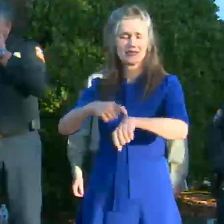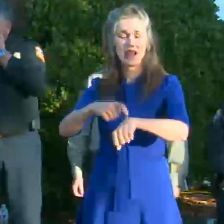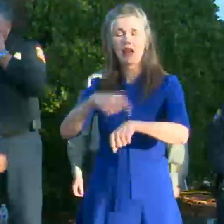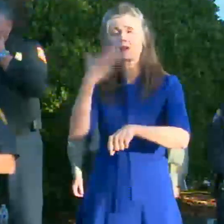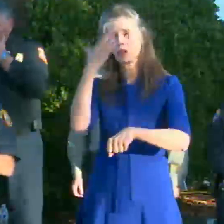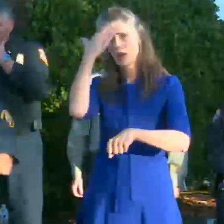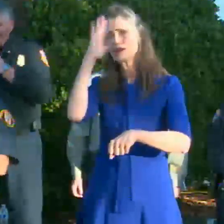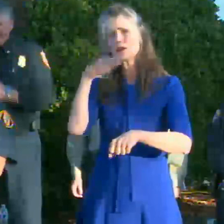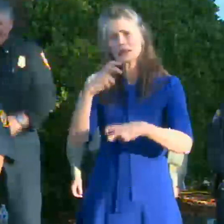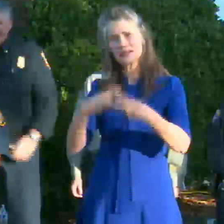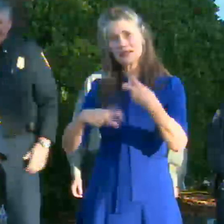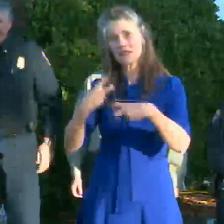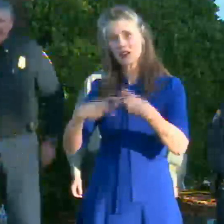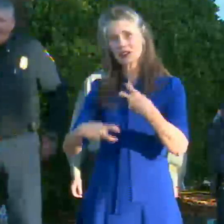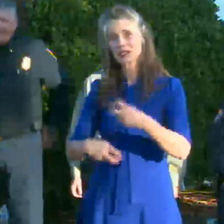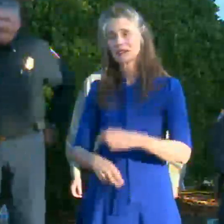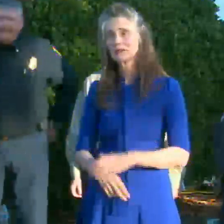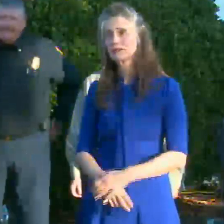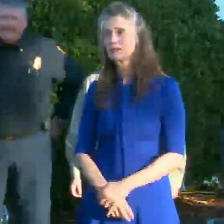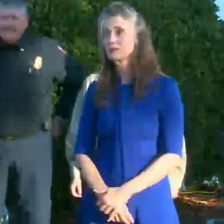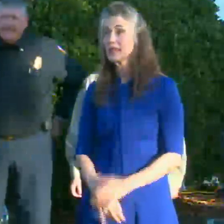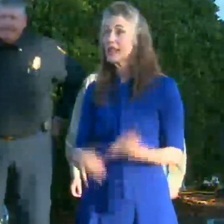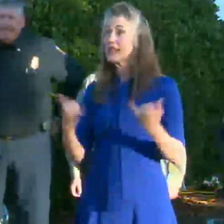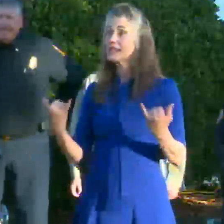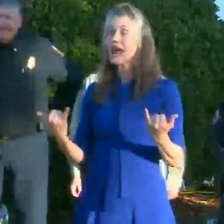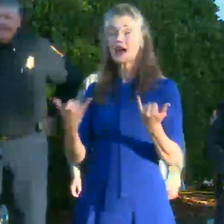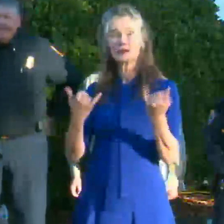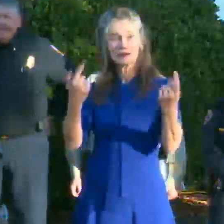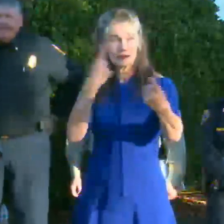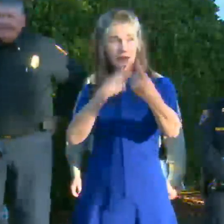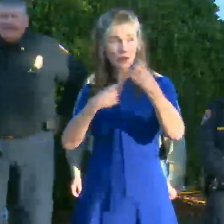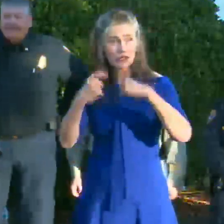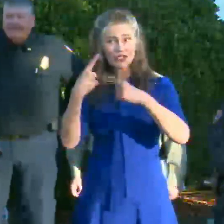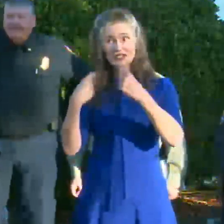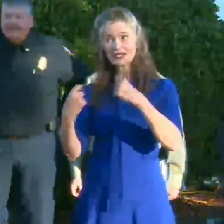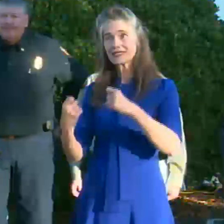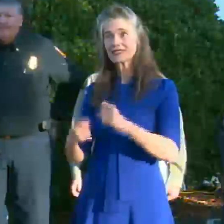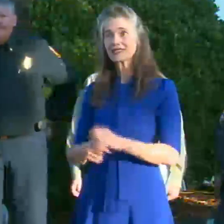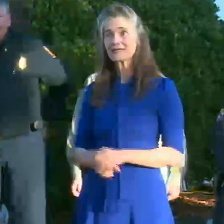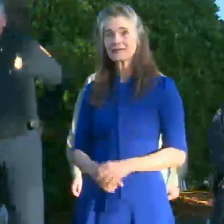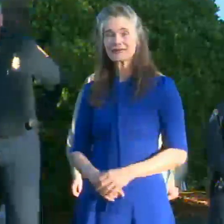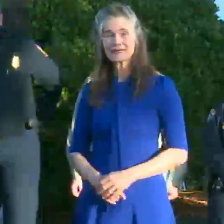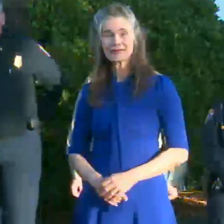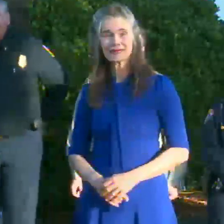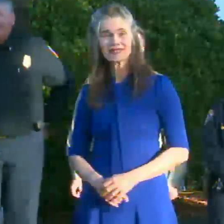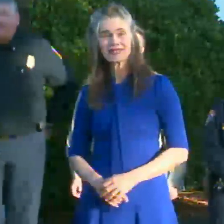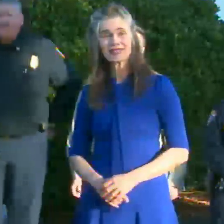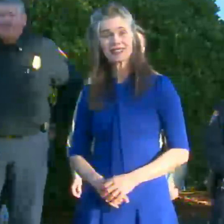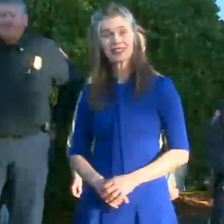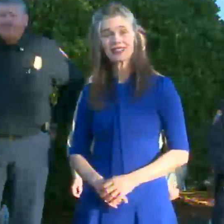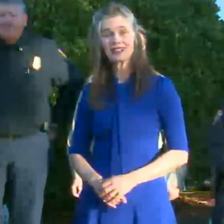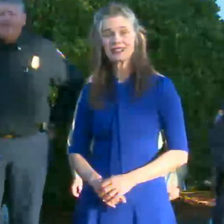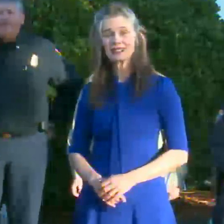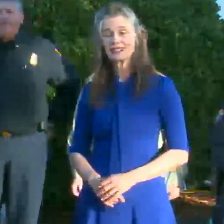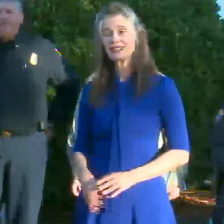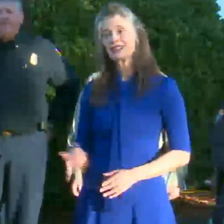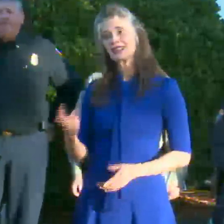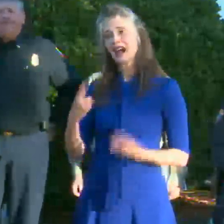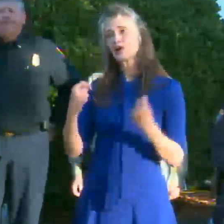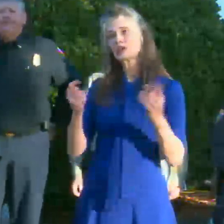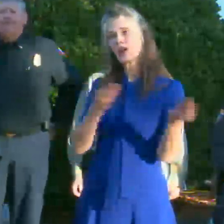Thank you, Laura. Okay, so we're going to open it up to questions now for a little bit. I'll try to direct it to the